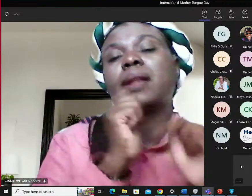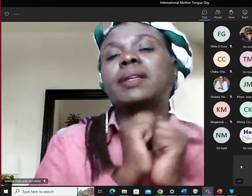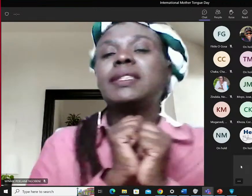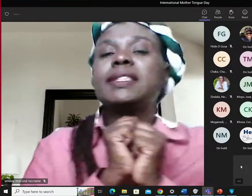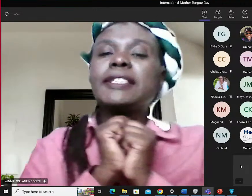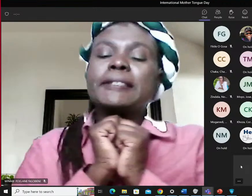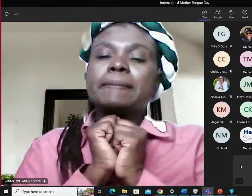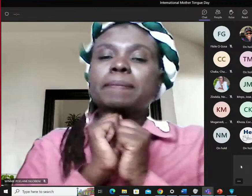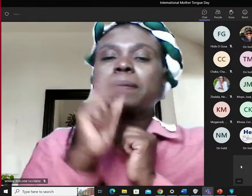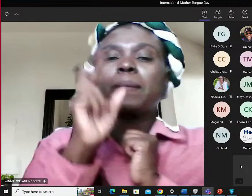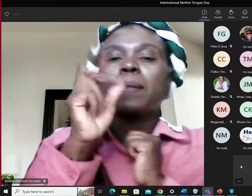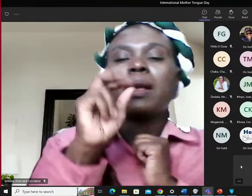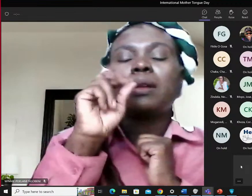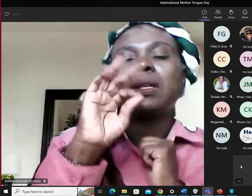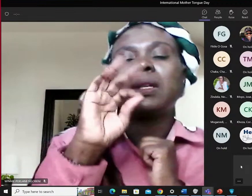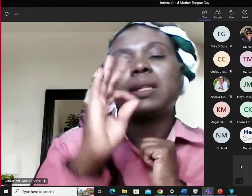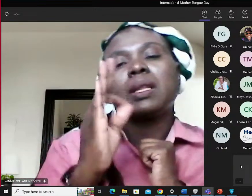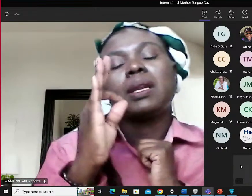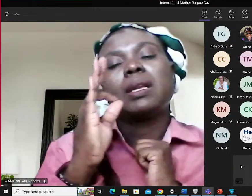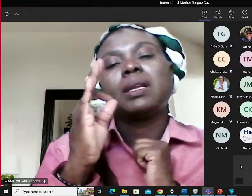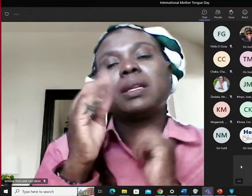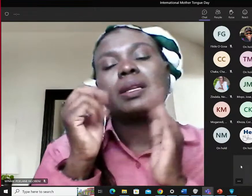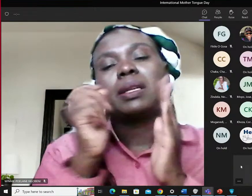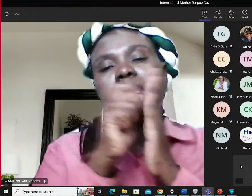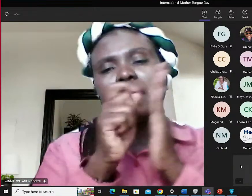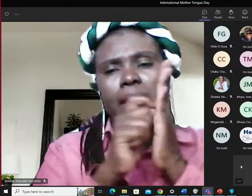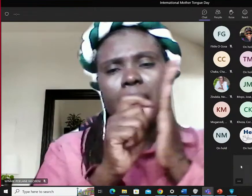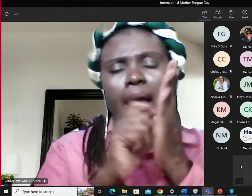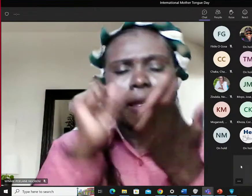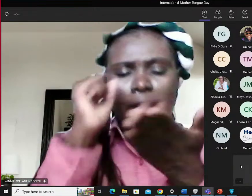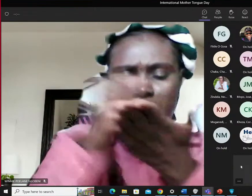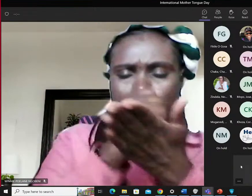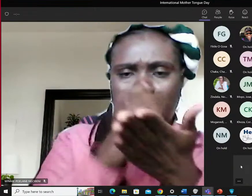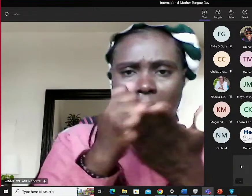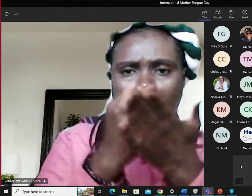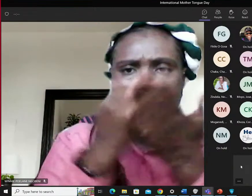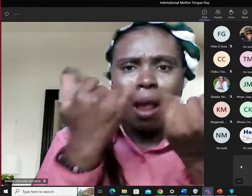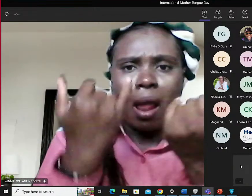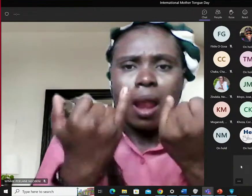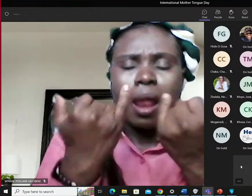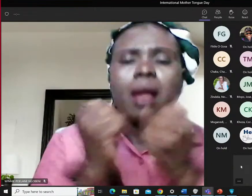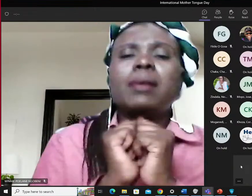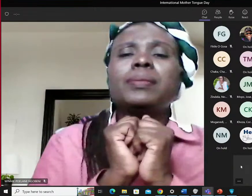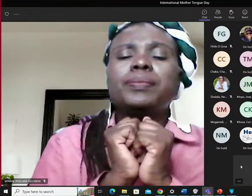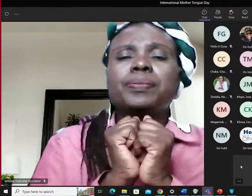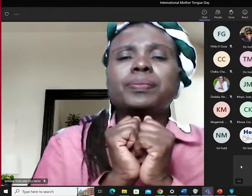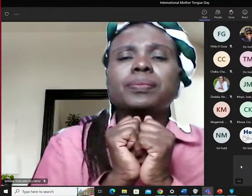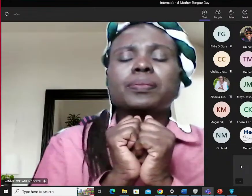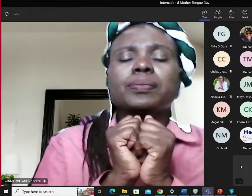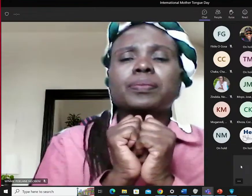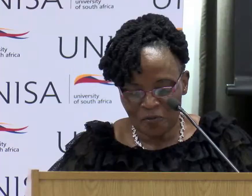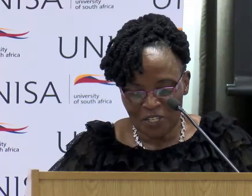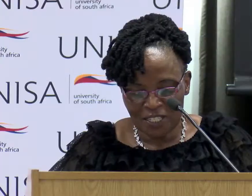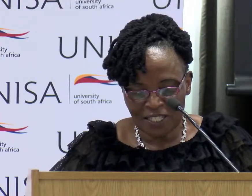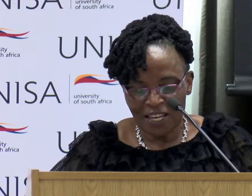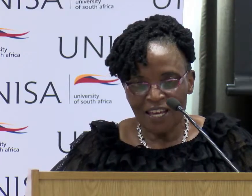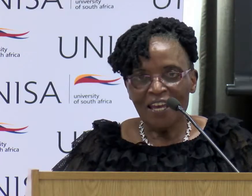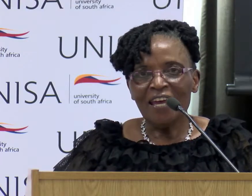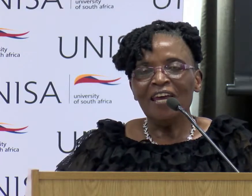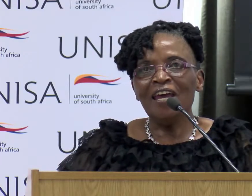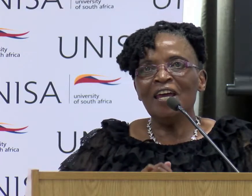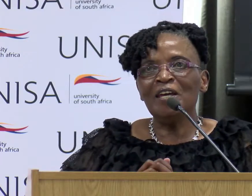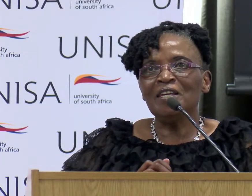language policy has been recently approved. So the ball is in the court of the VP's